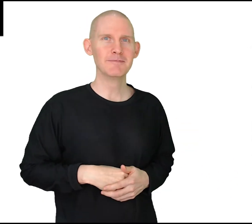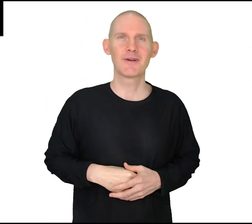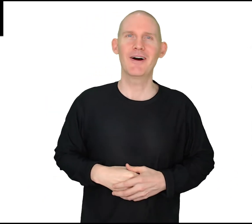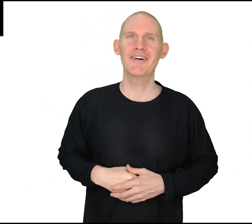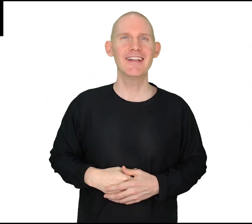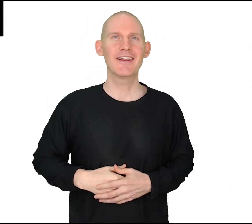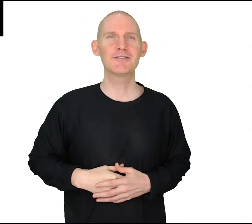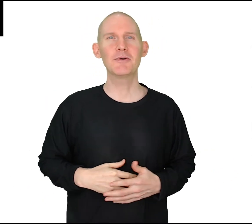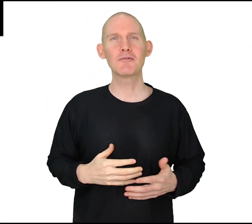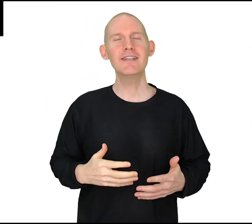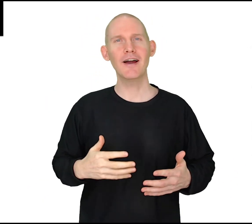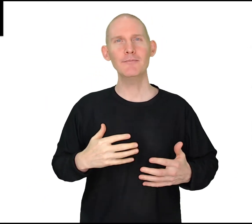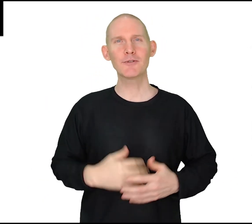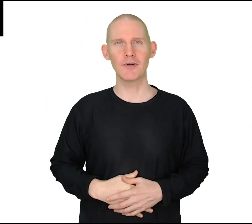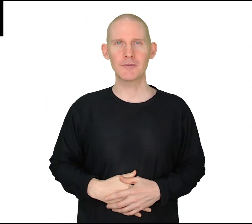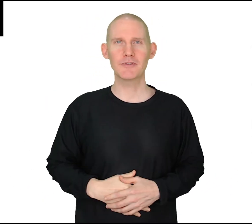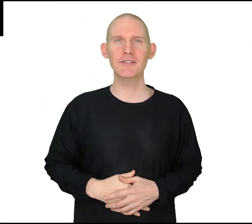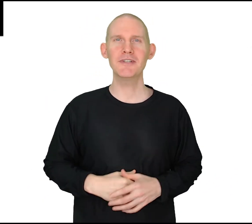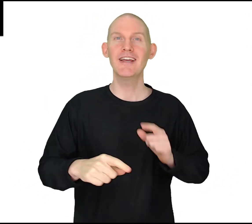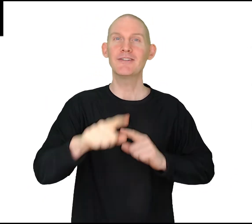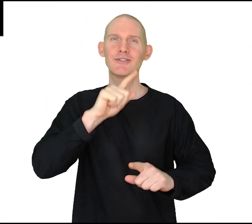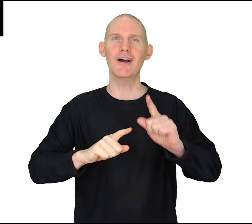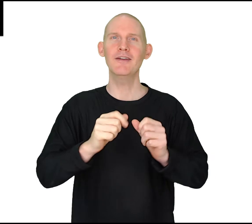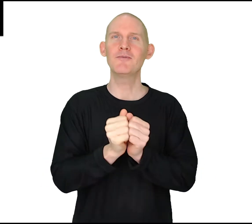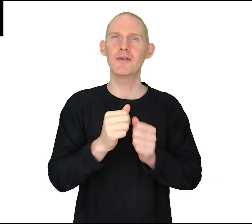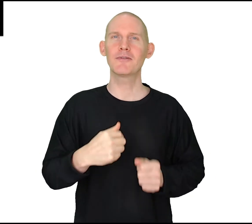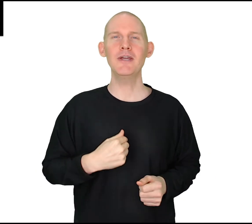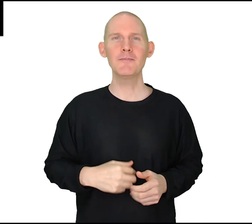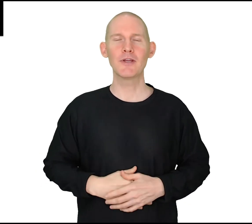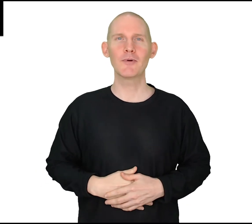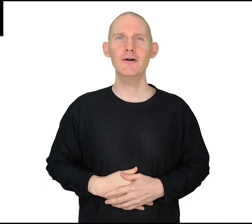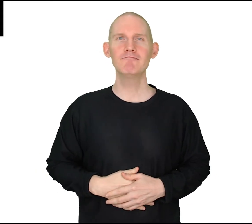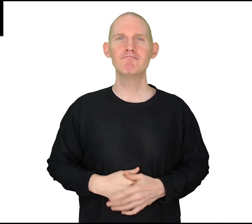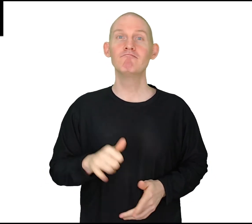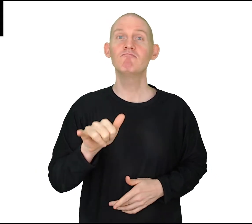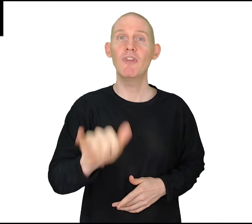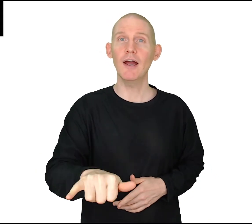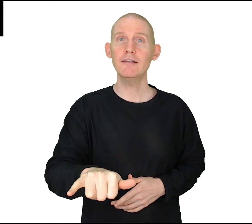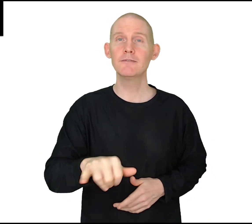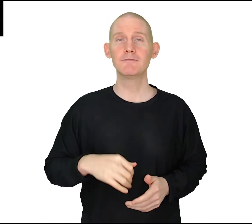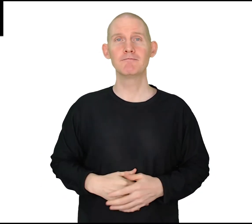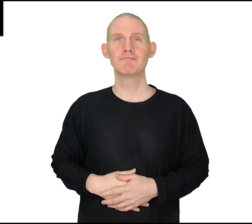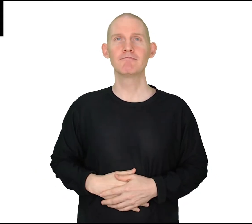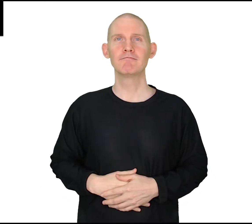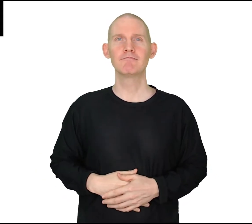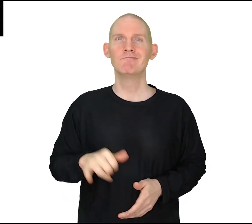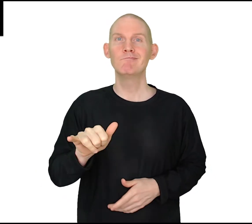All right, let's do it 3 times from the rest position. Sign with me. Here we go. That.